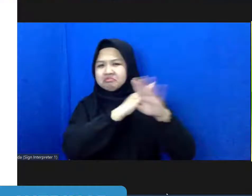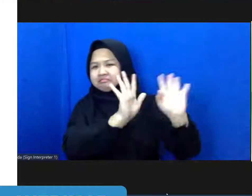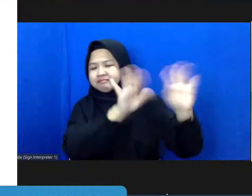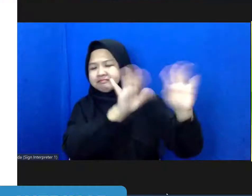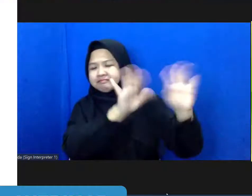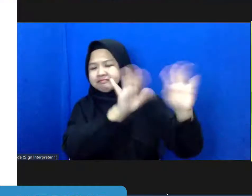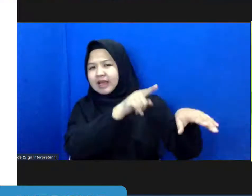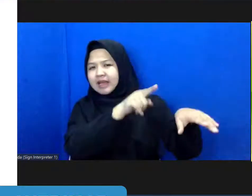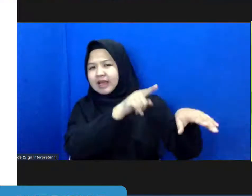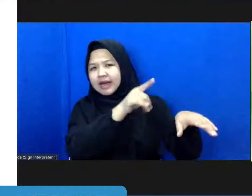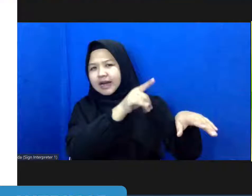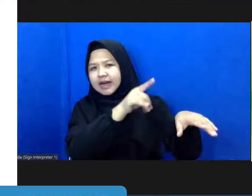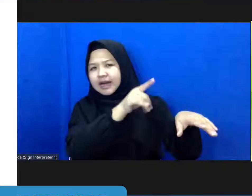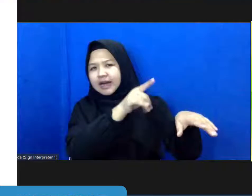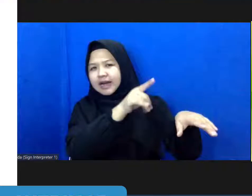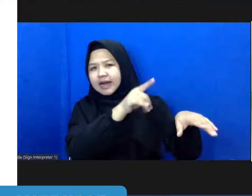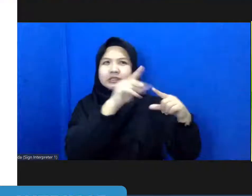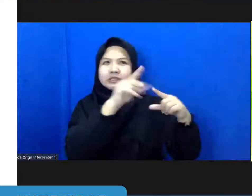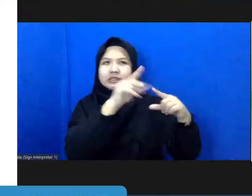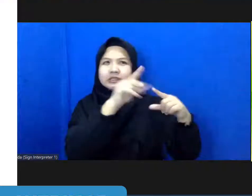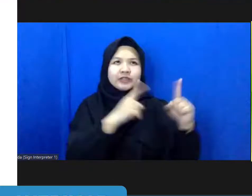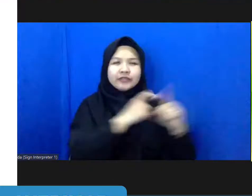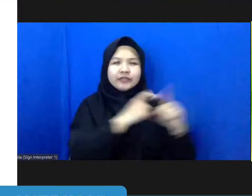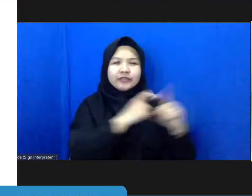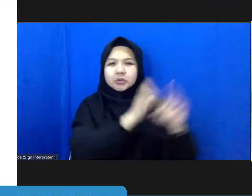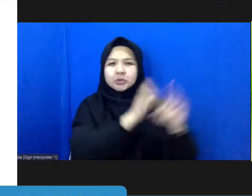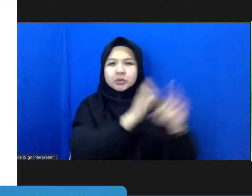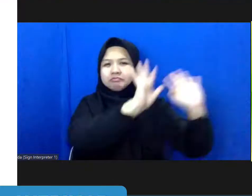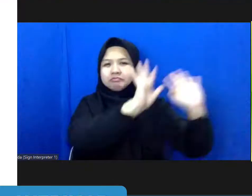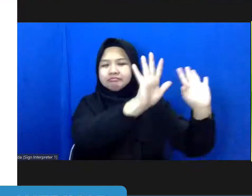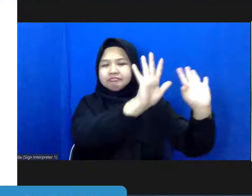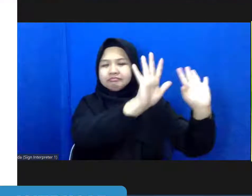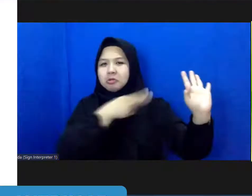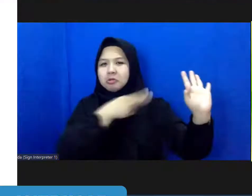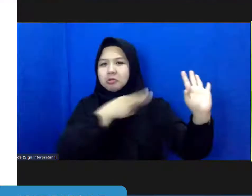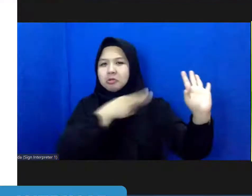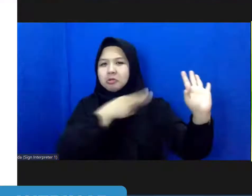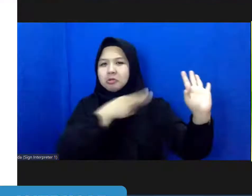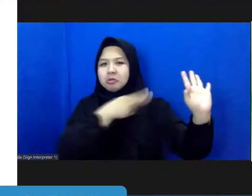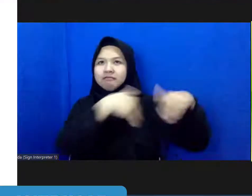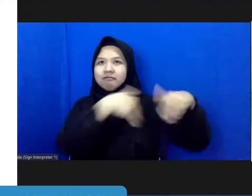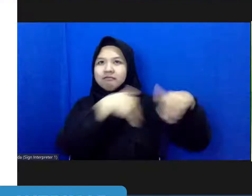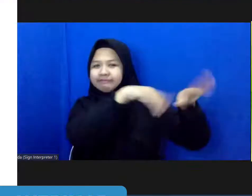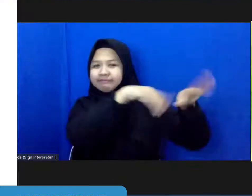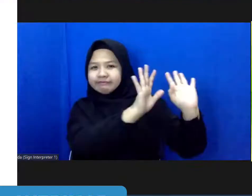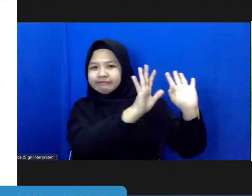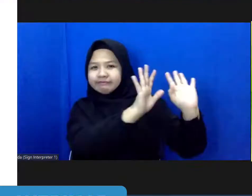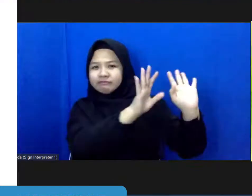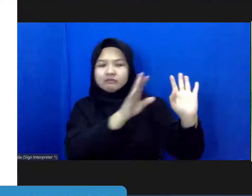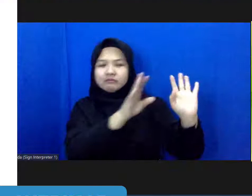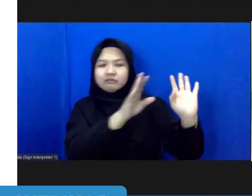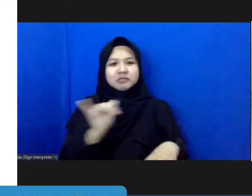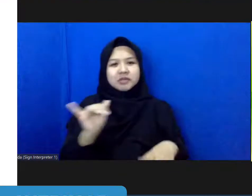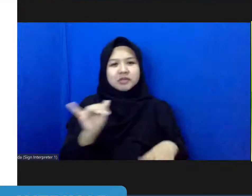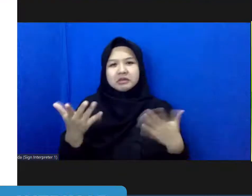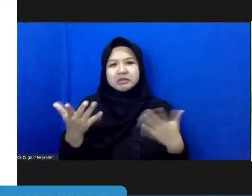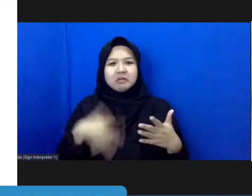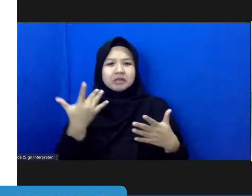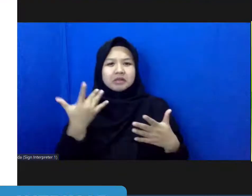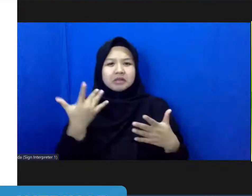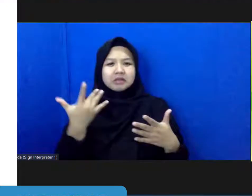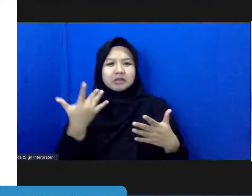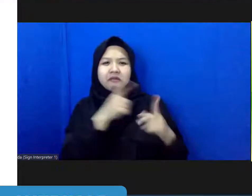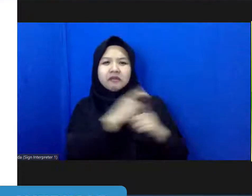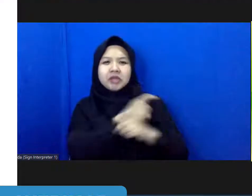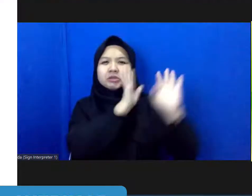other SARS-CoV virus actually not really happening in Indonesia. So this one is still like four seasons virus. It might not